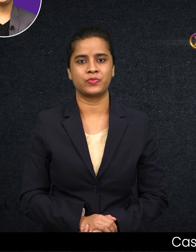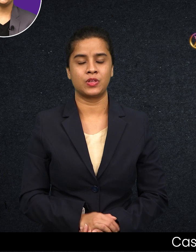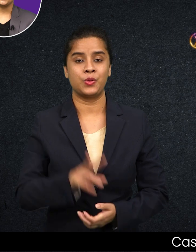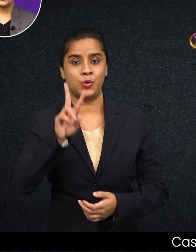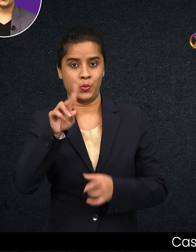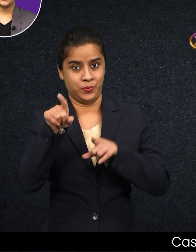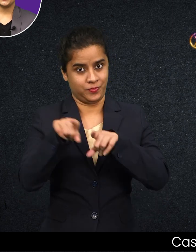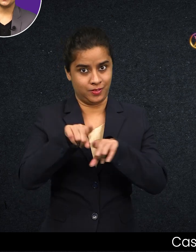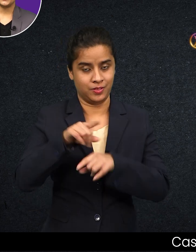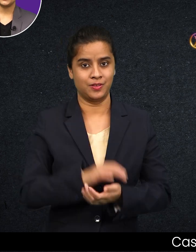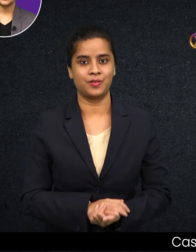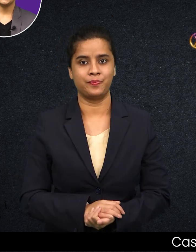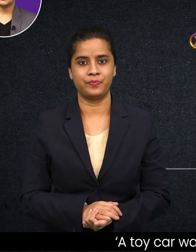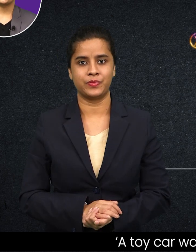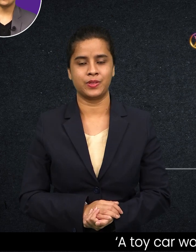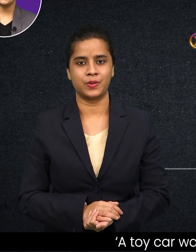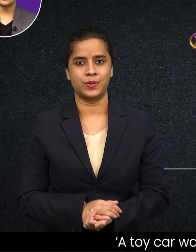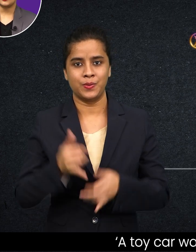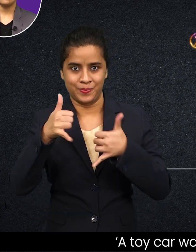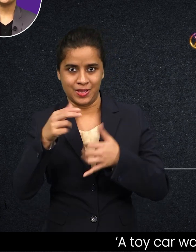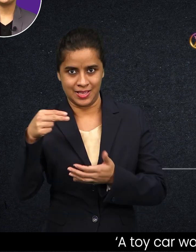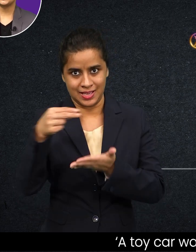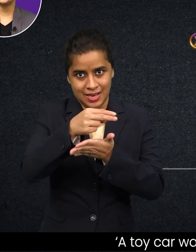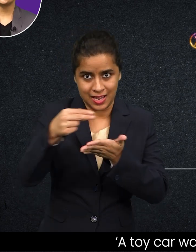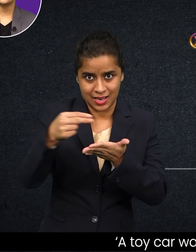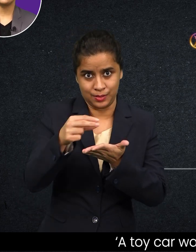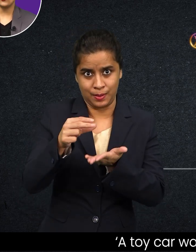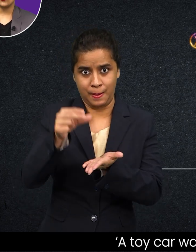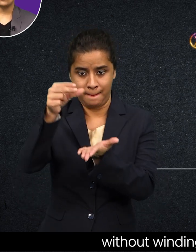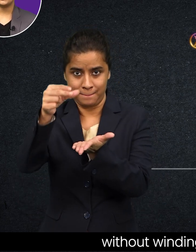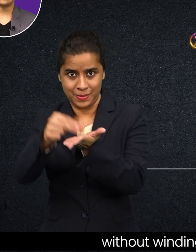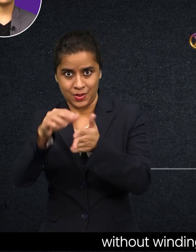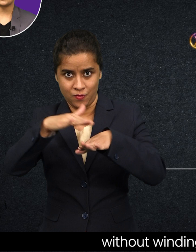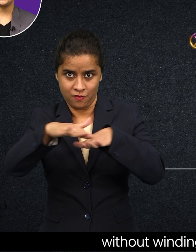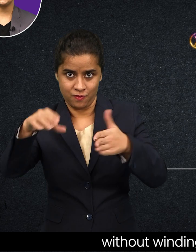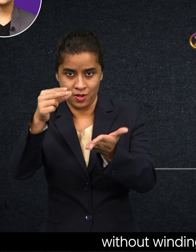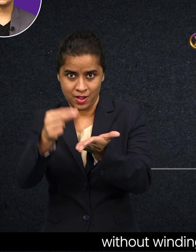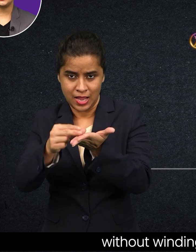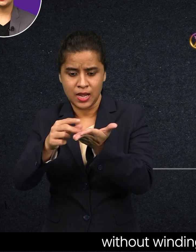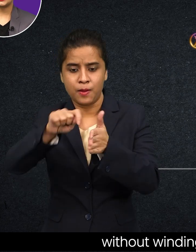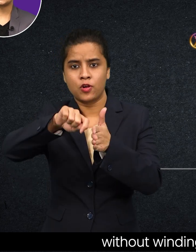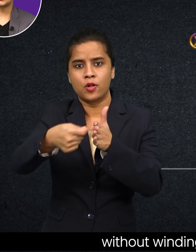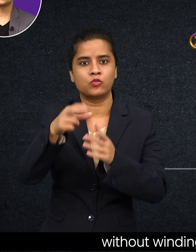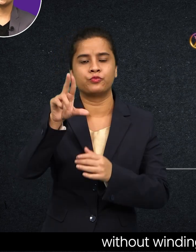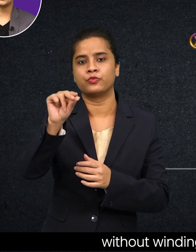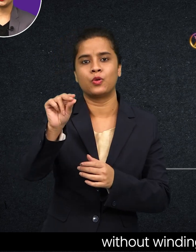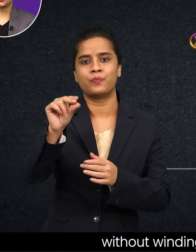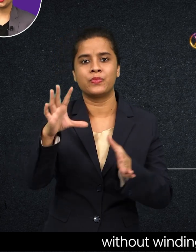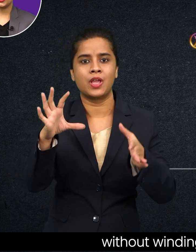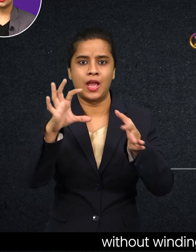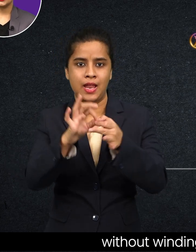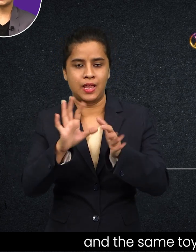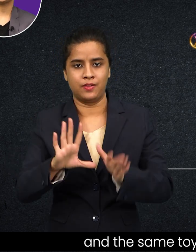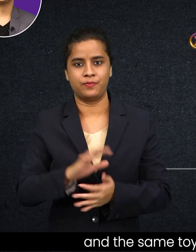Case number 2. A toy car was placed on the floor without winding the key attached to